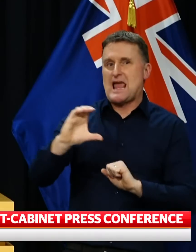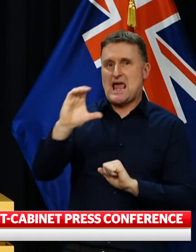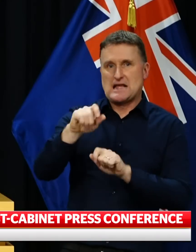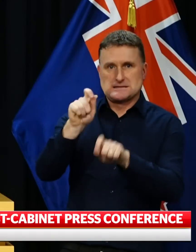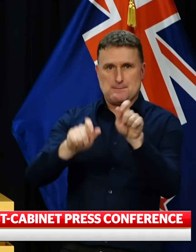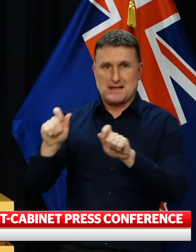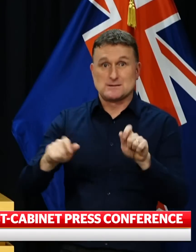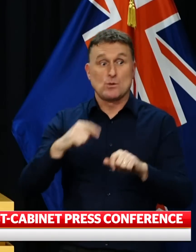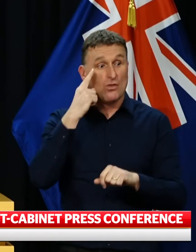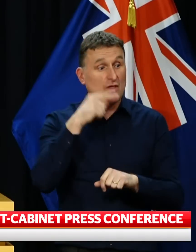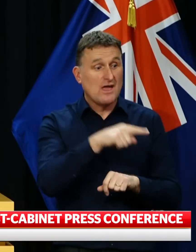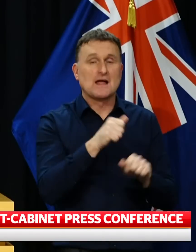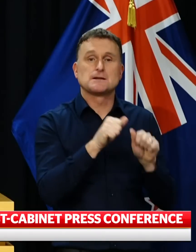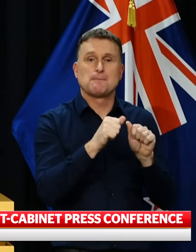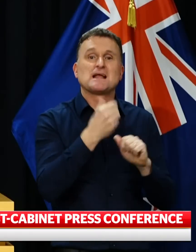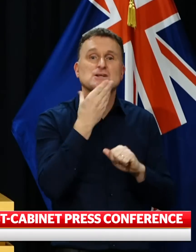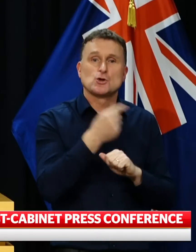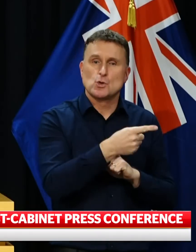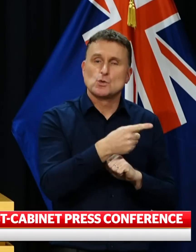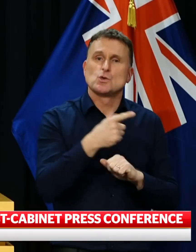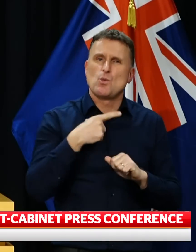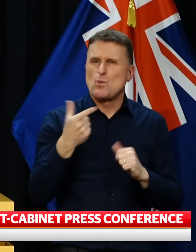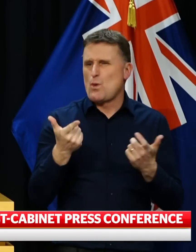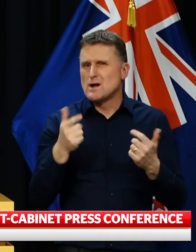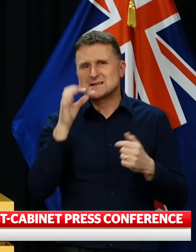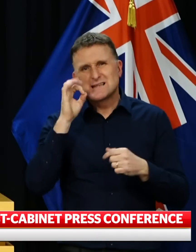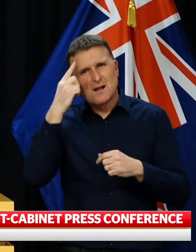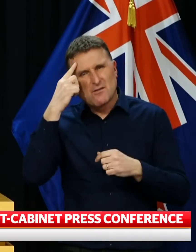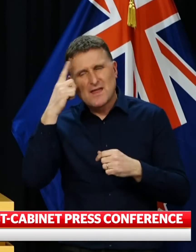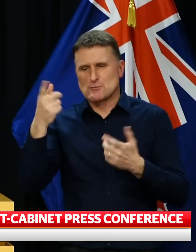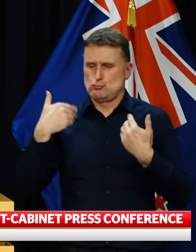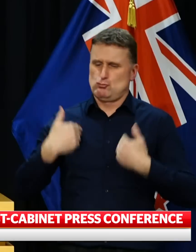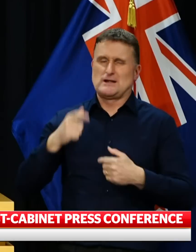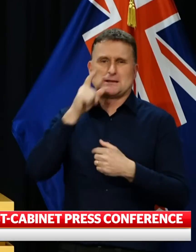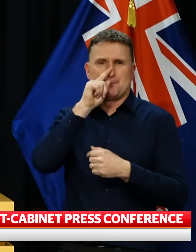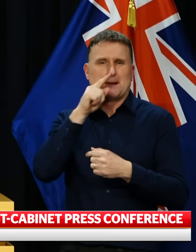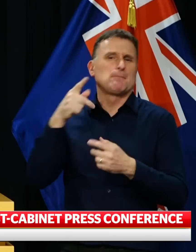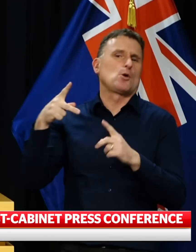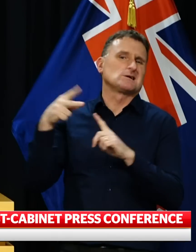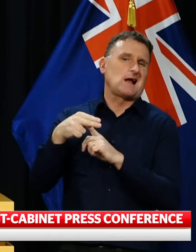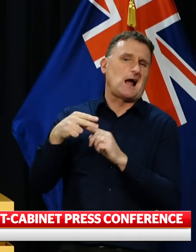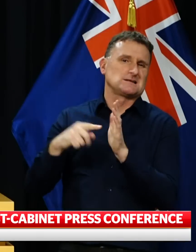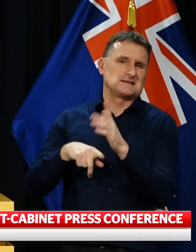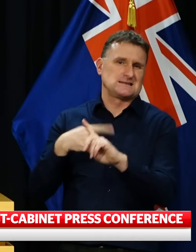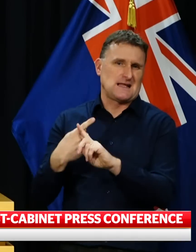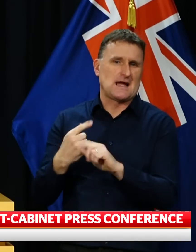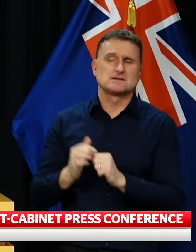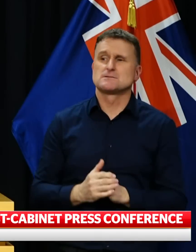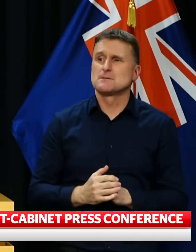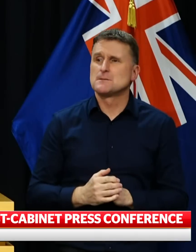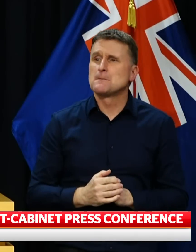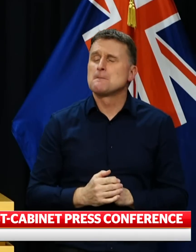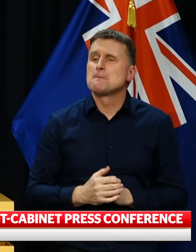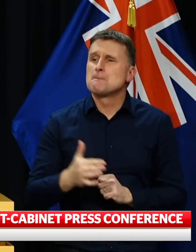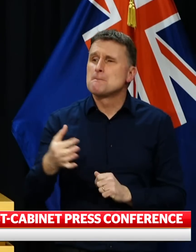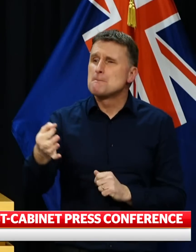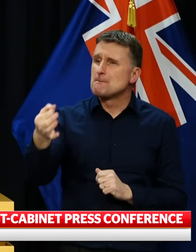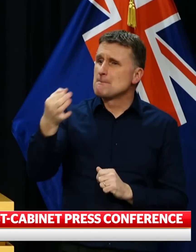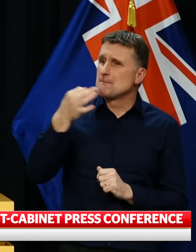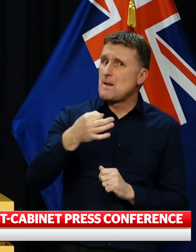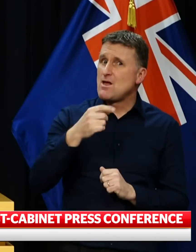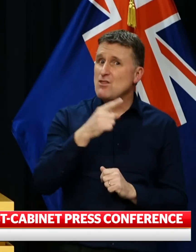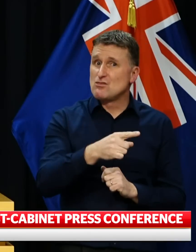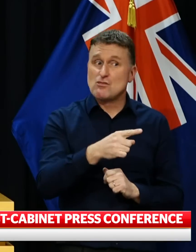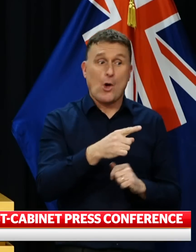a better use of money than tax cuts for millionaires, which is what the National Party are prioritising. Are you saying that you can match those extra drugs that they're saying that they can